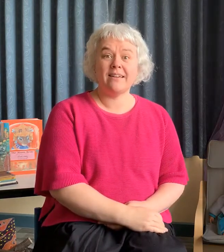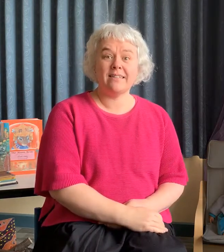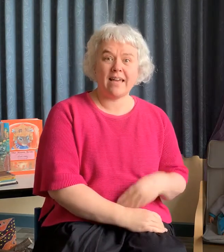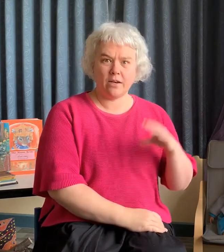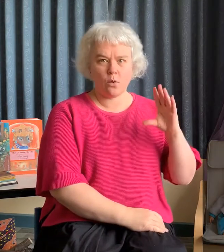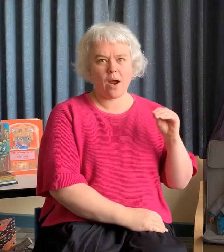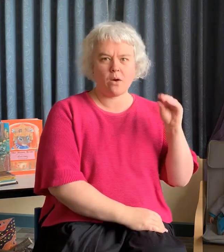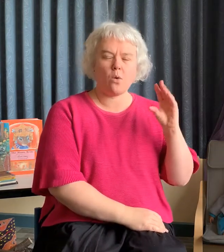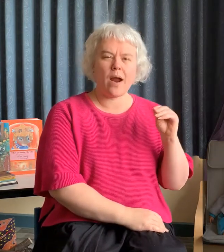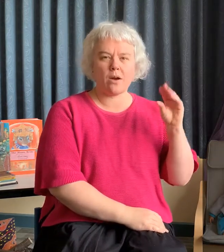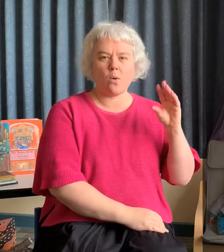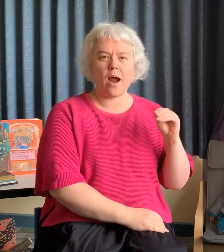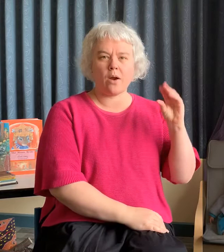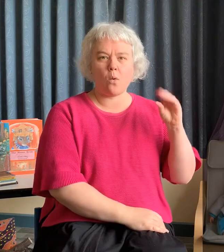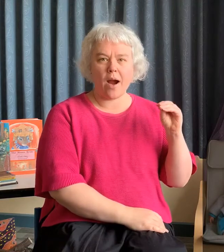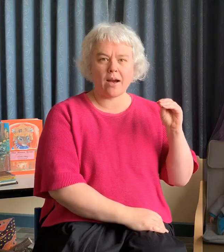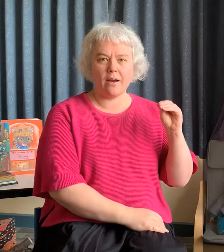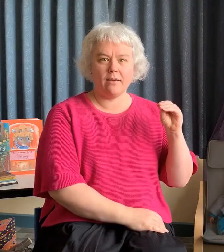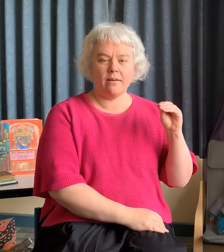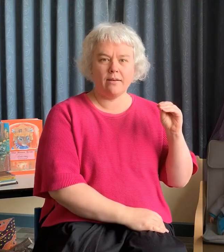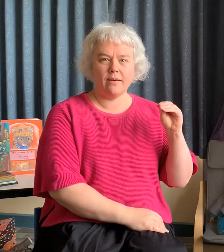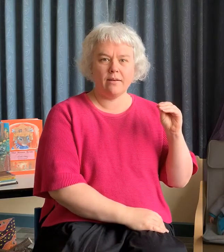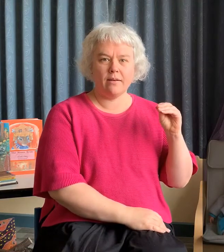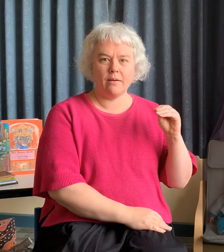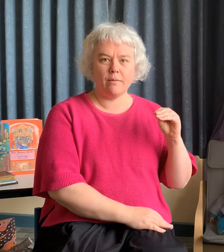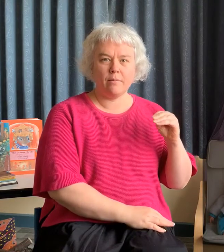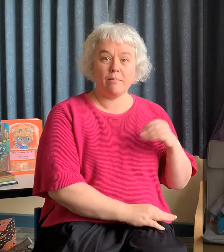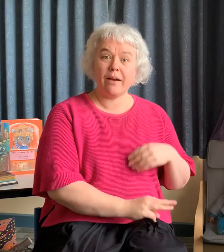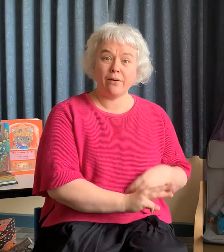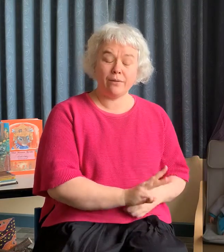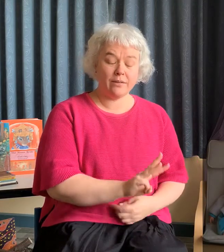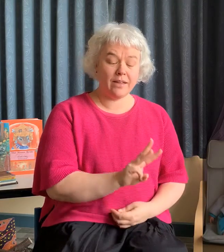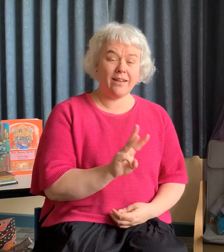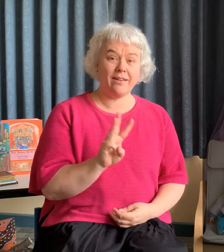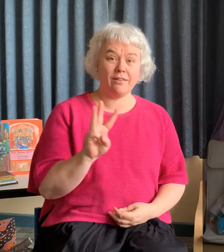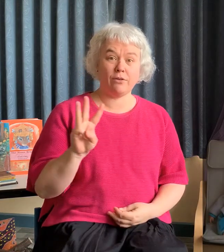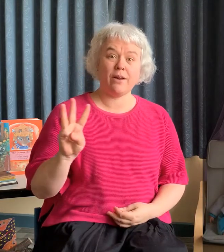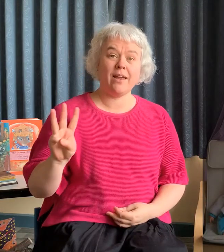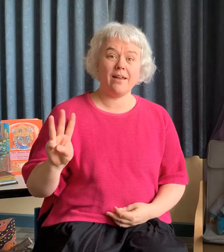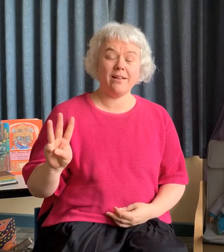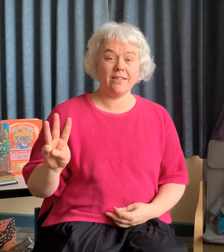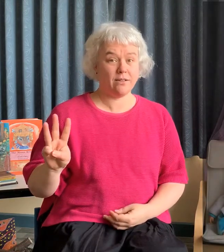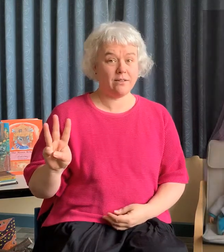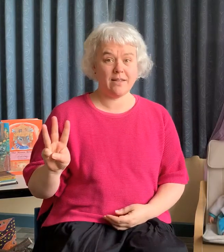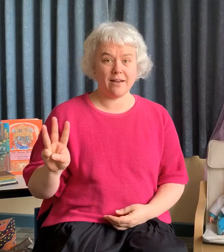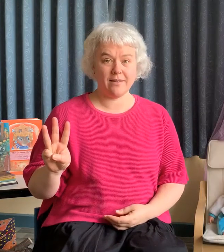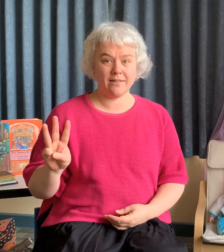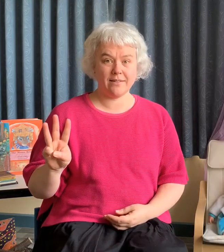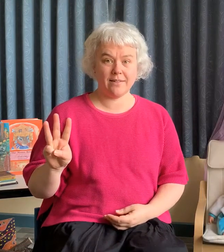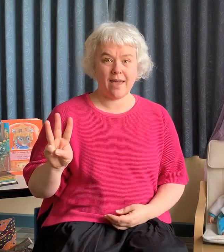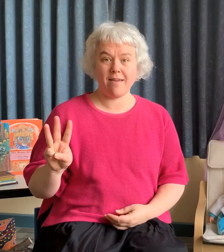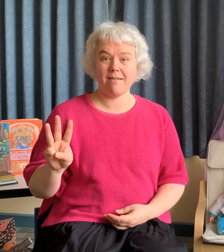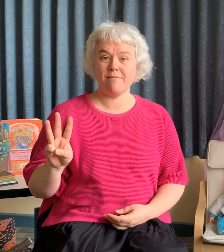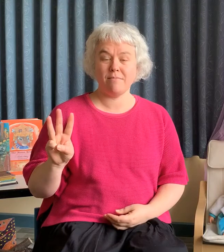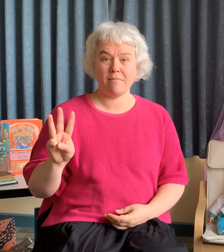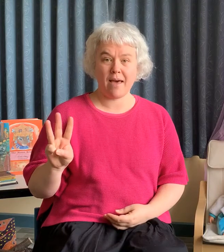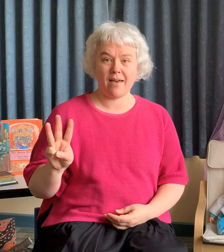said quack quack quack quack But only three little ducks came back